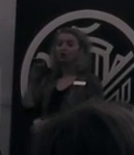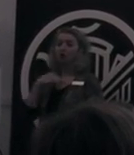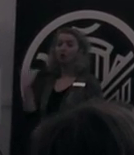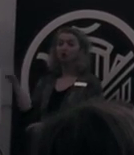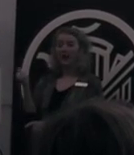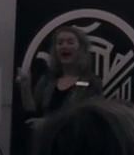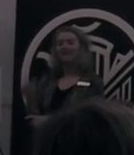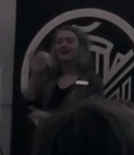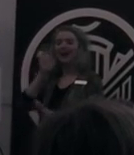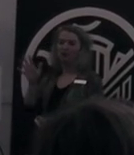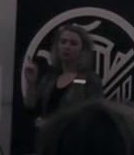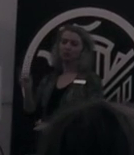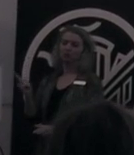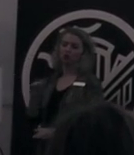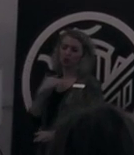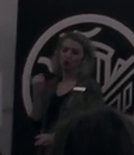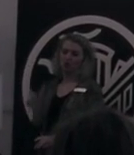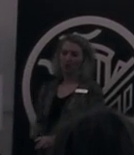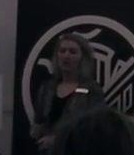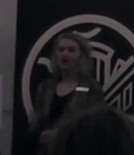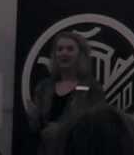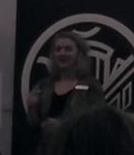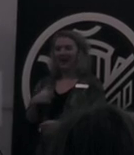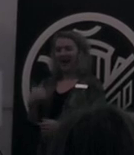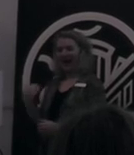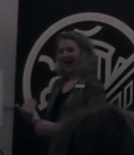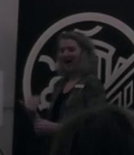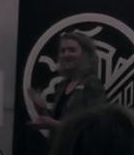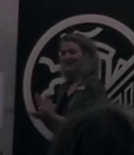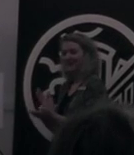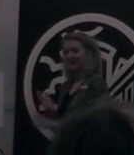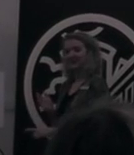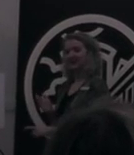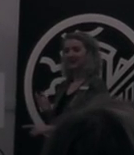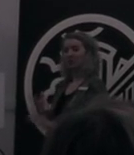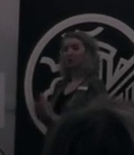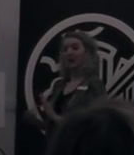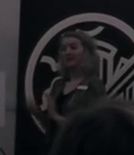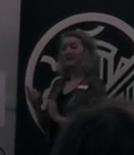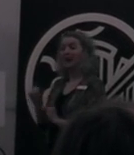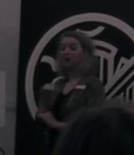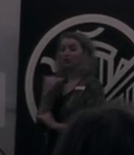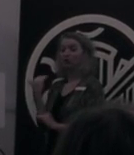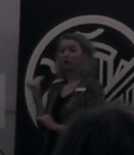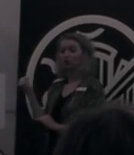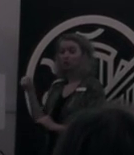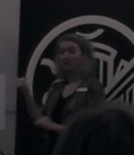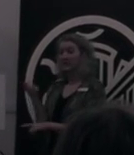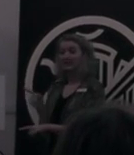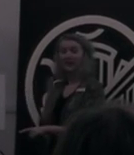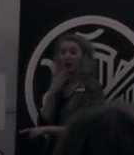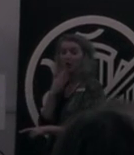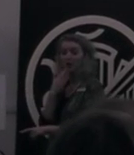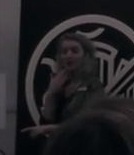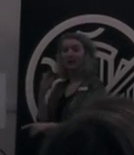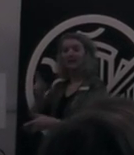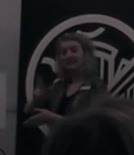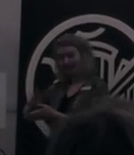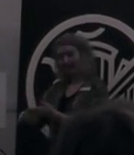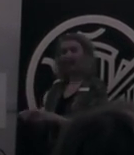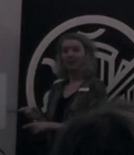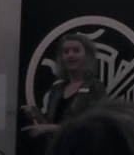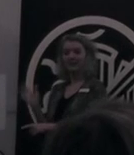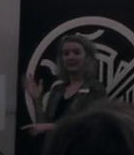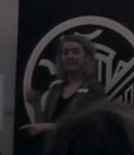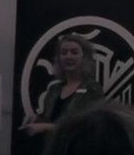Cronenberg, who was his campaign manager, and I keep copies of the death threats because they were not anonymous. They were signed.